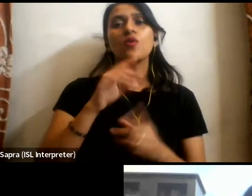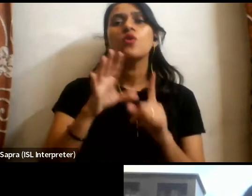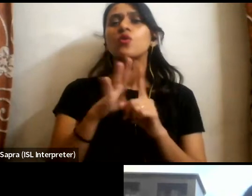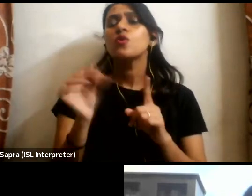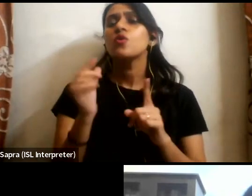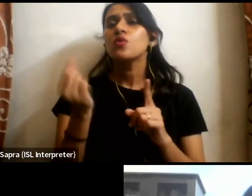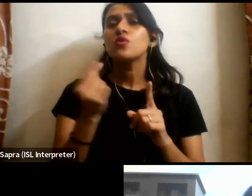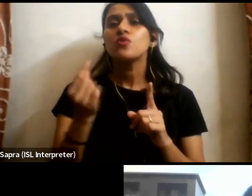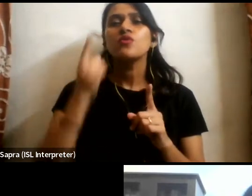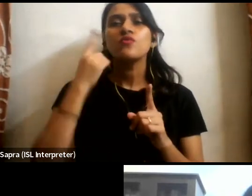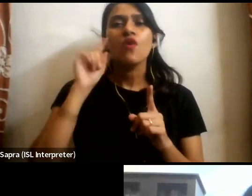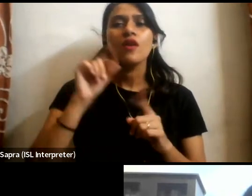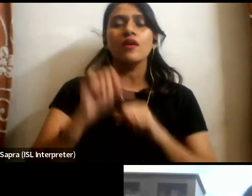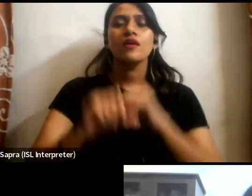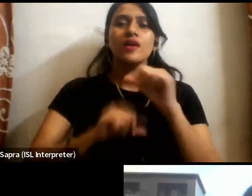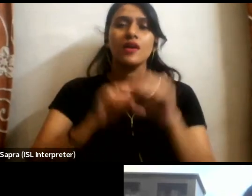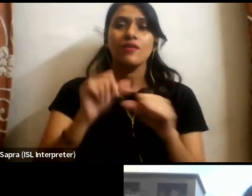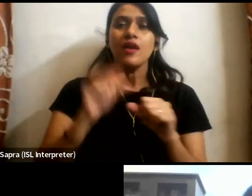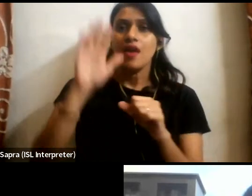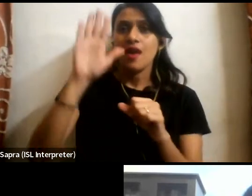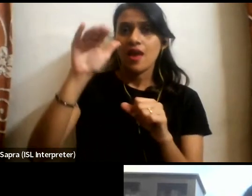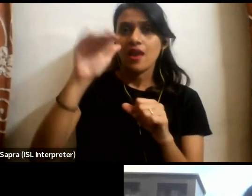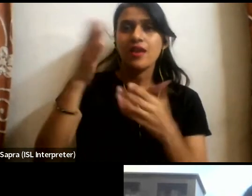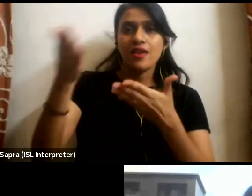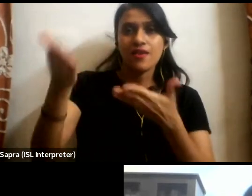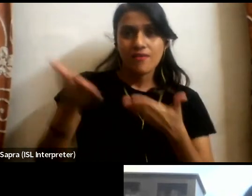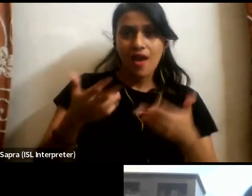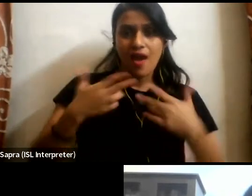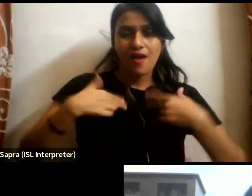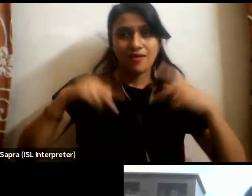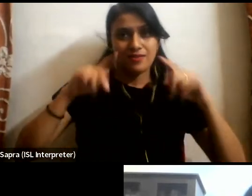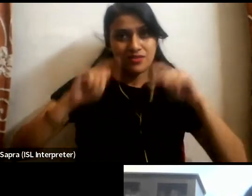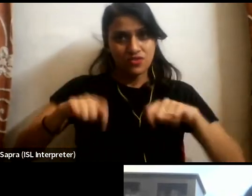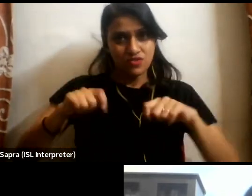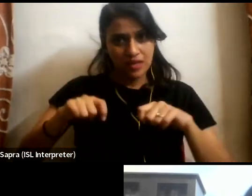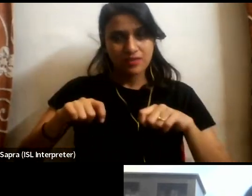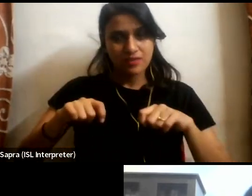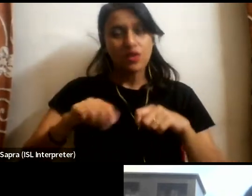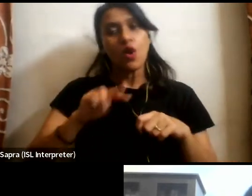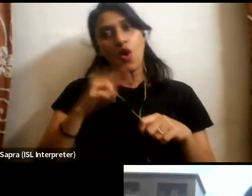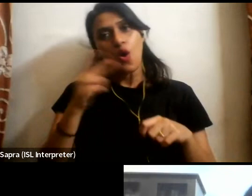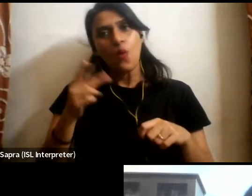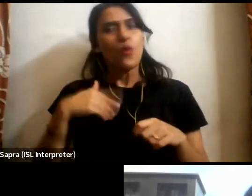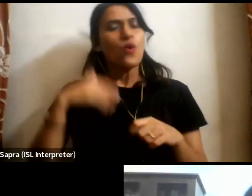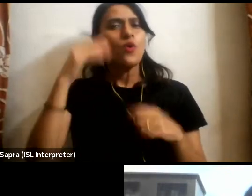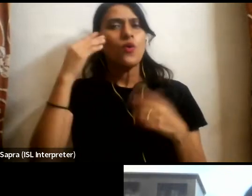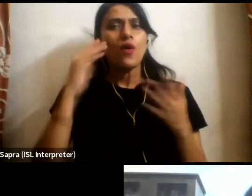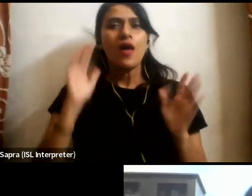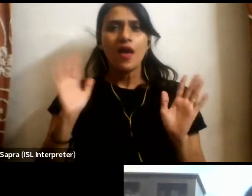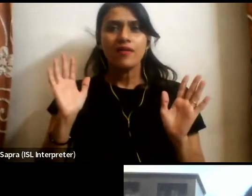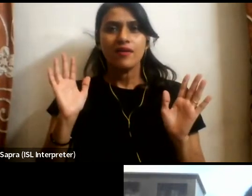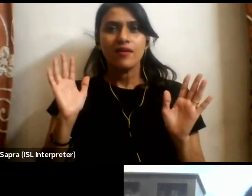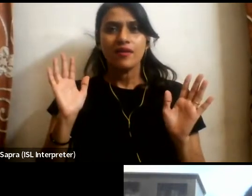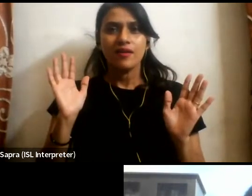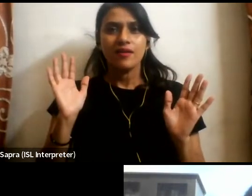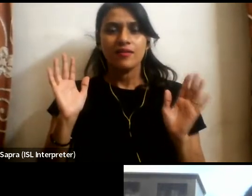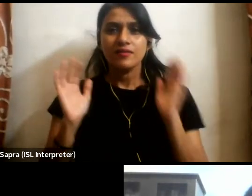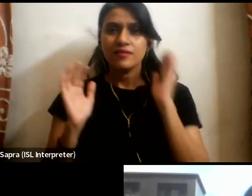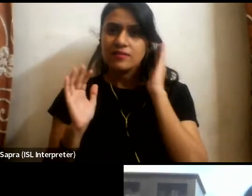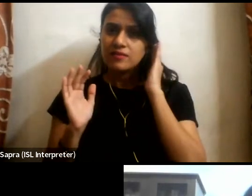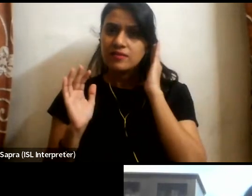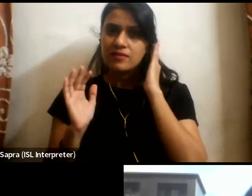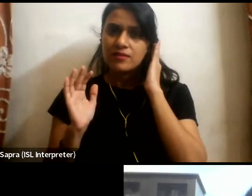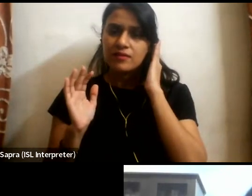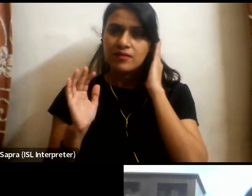of an opaque system where we are invited to become a judge, and we don't have to, and it is beneath us to actually apply for